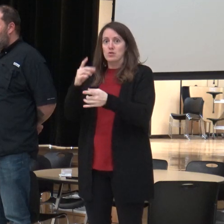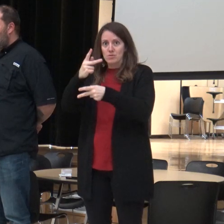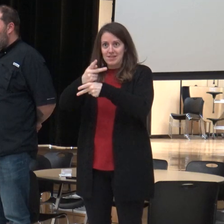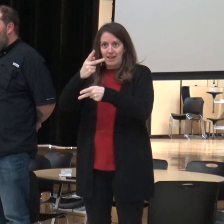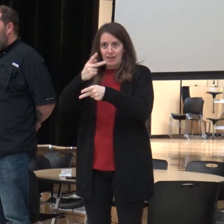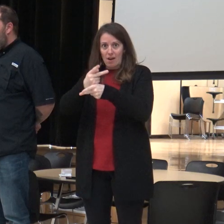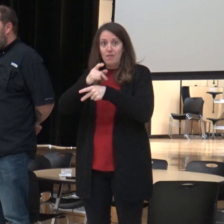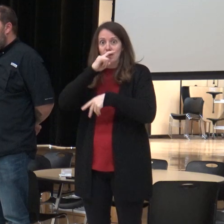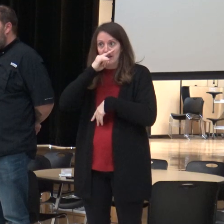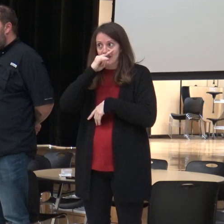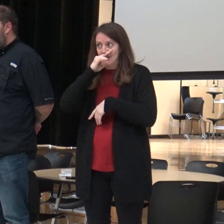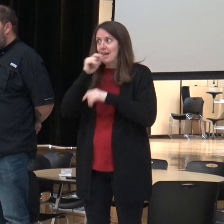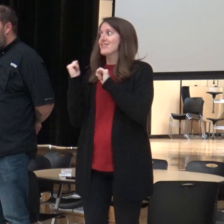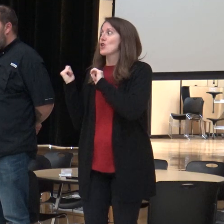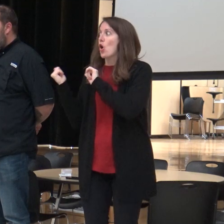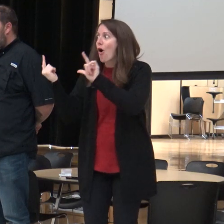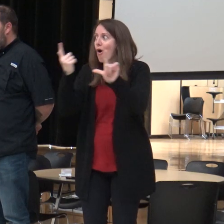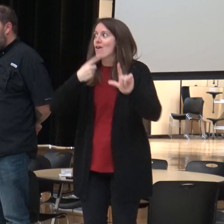all of us taking care of our kids.